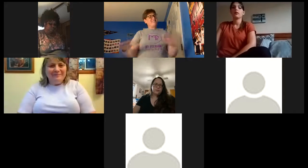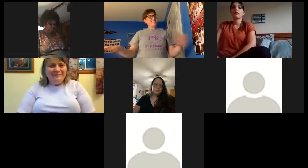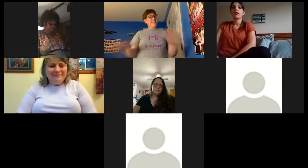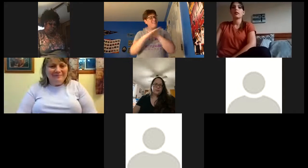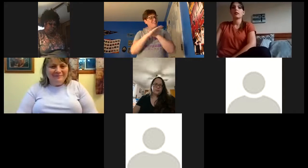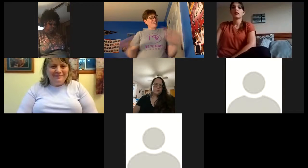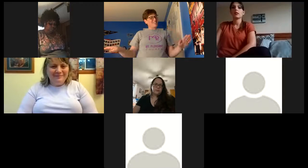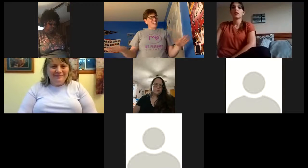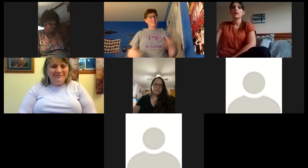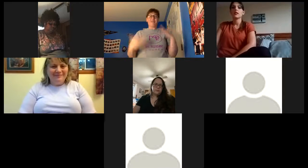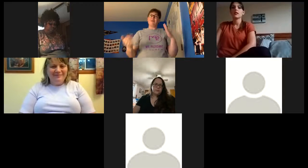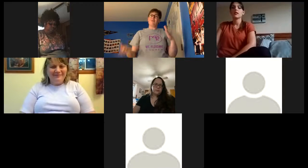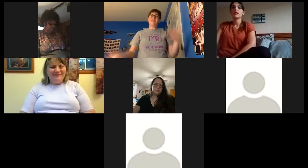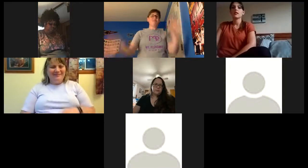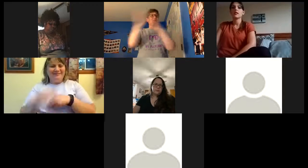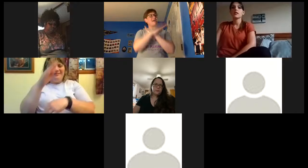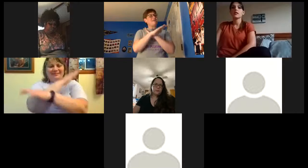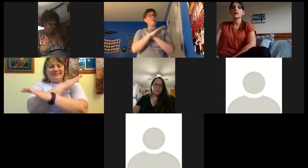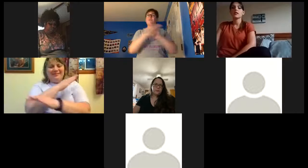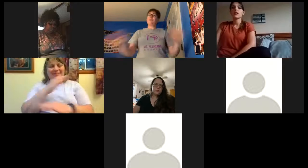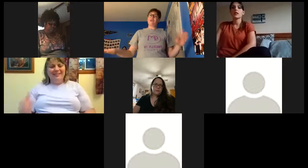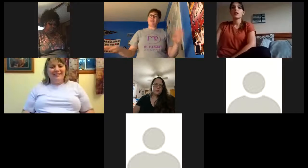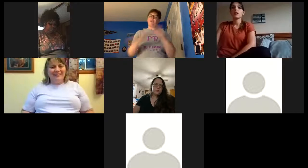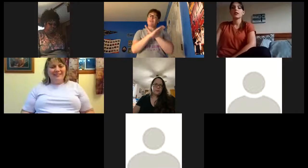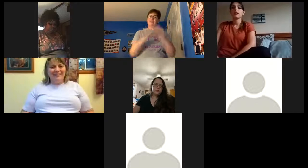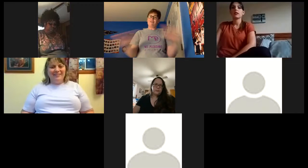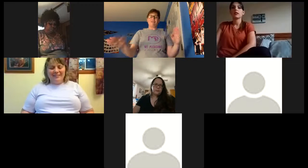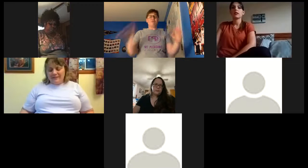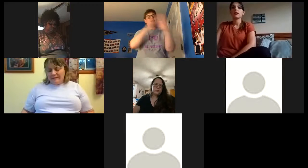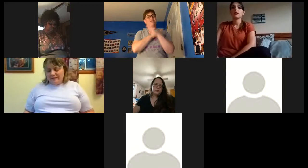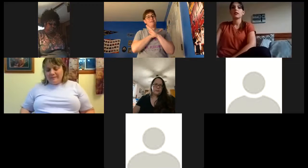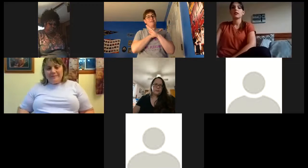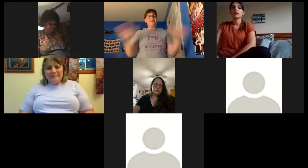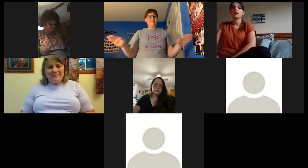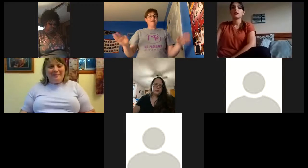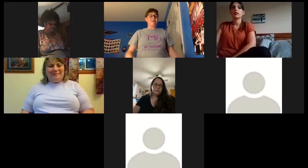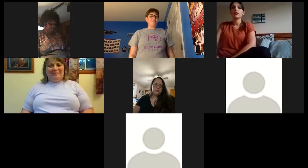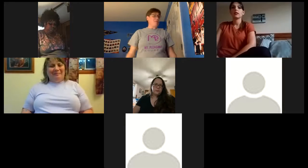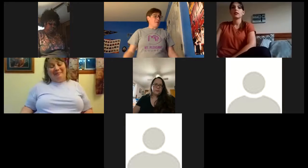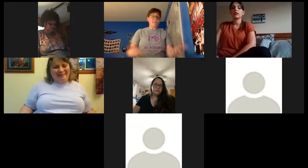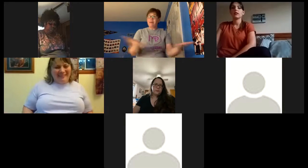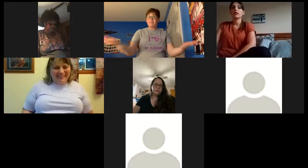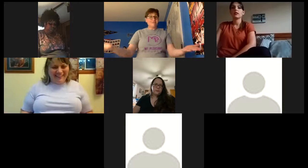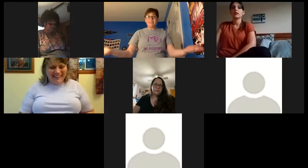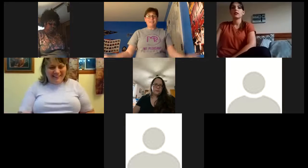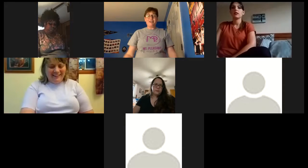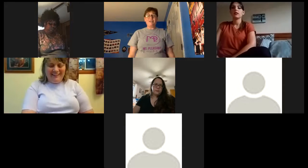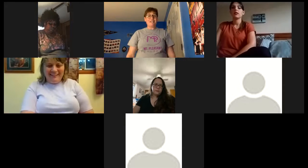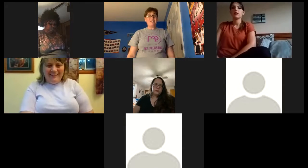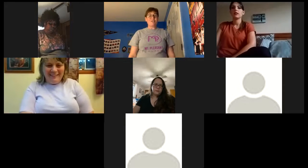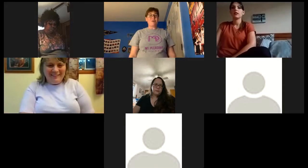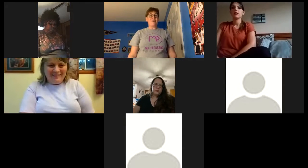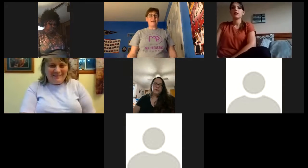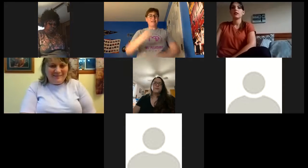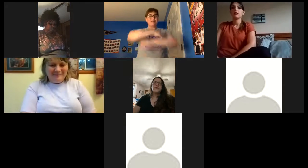to do it that way feels strange. So I'm like, well, it must be that must be the way you do it for left-handers then, you know, but you know, it's to